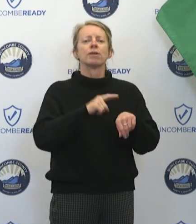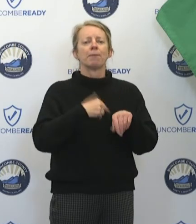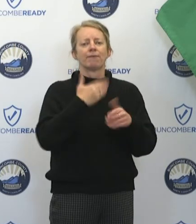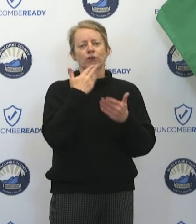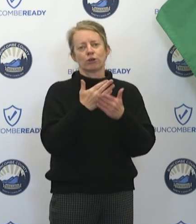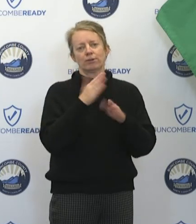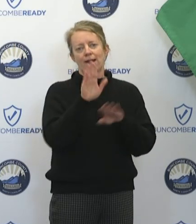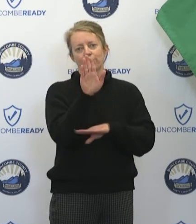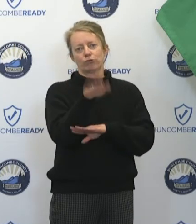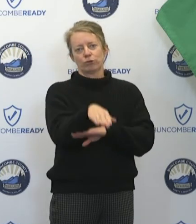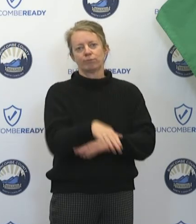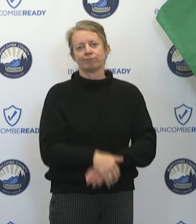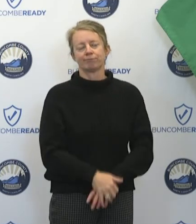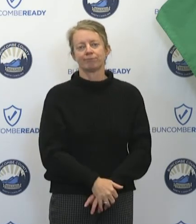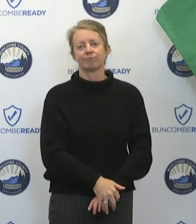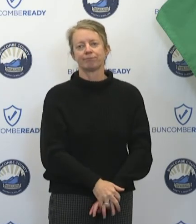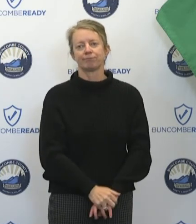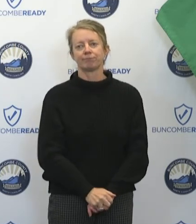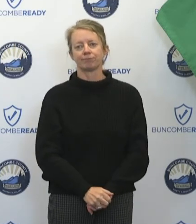afternoon.